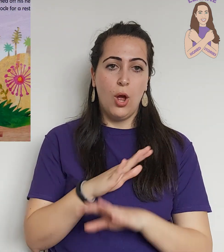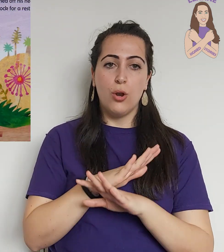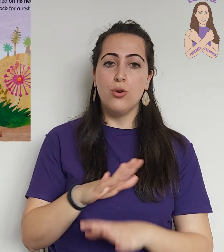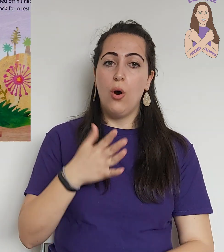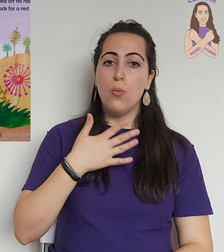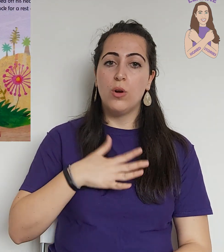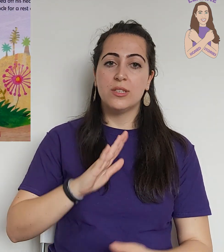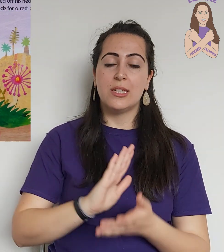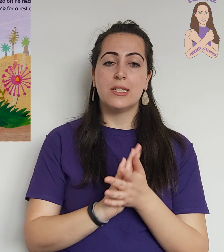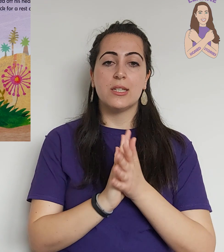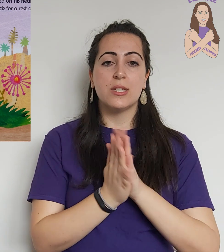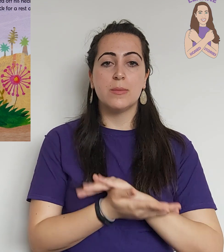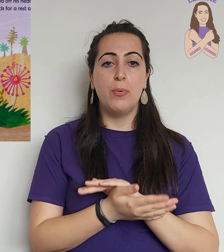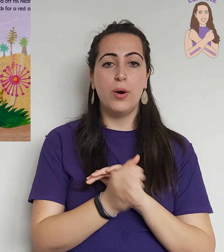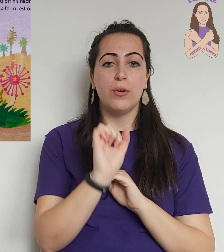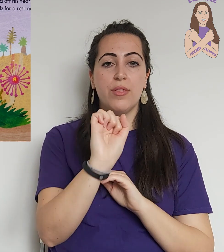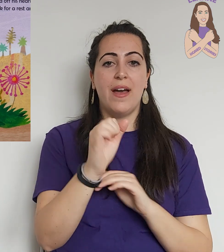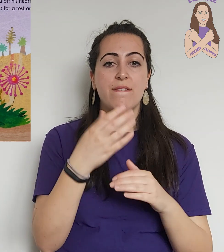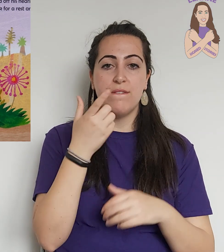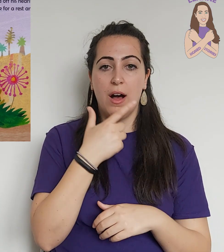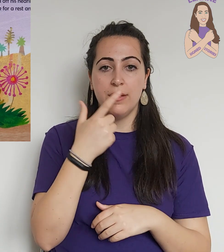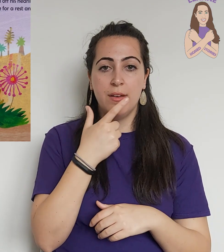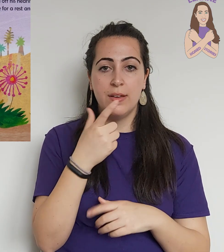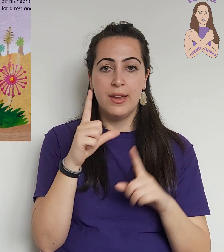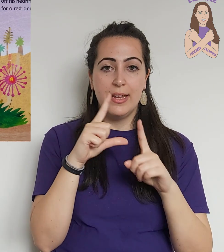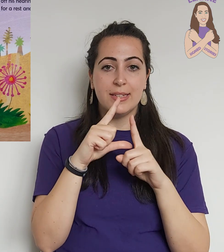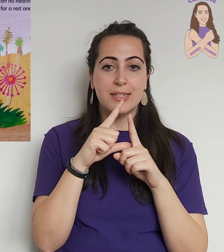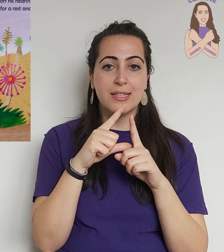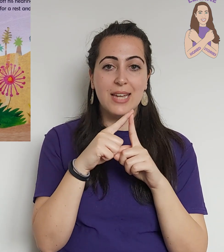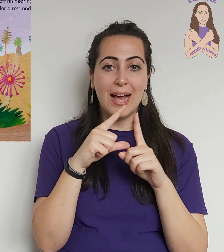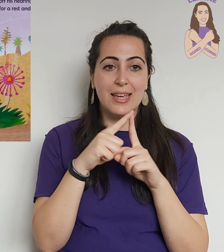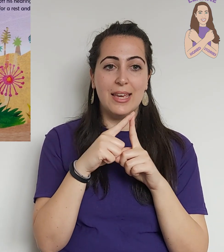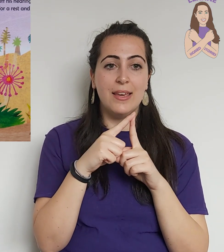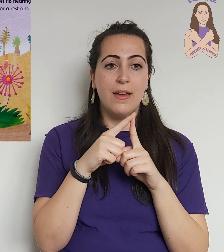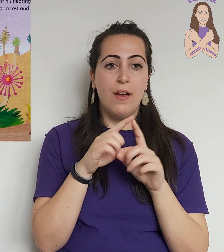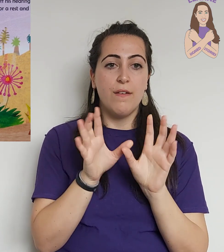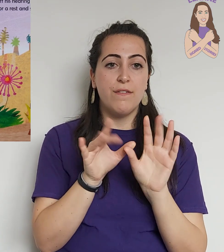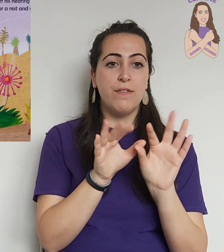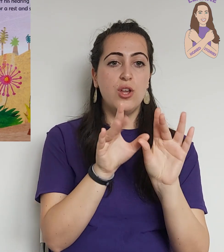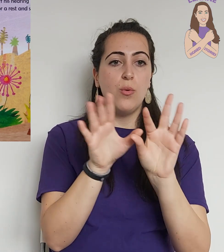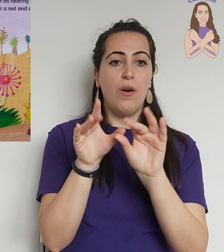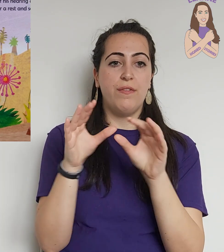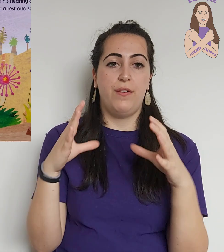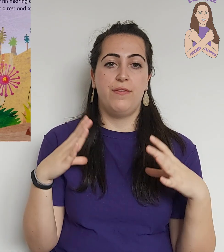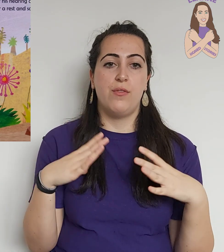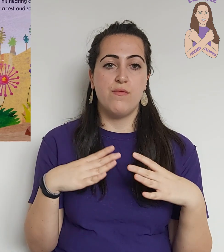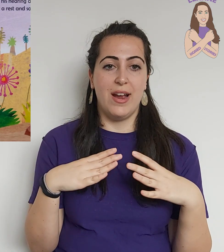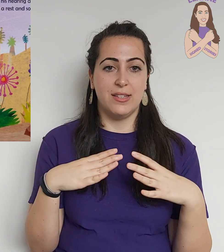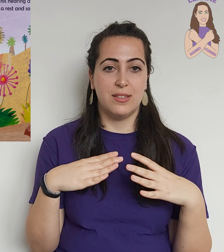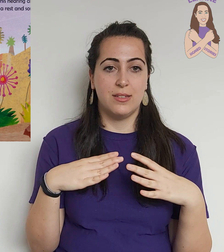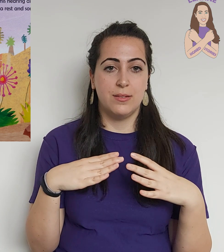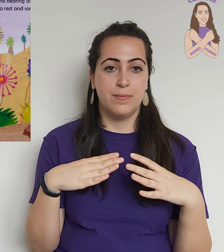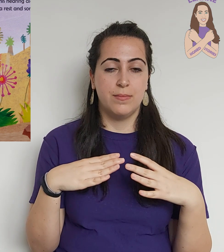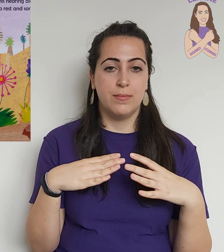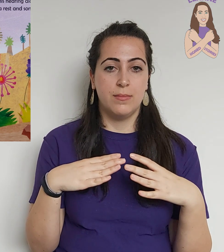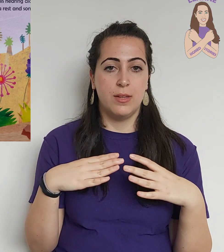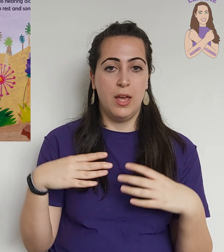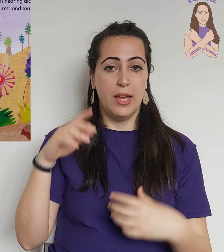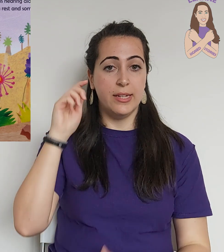Not wanting to spoil their fun, Dachy flew off for a rest. He turned